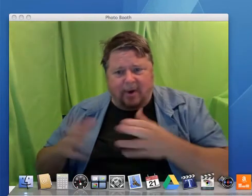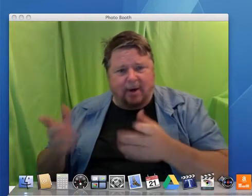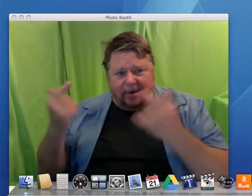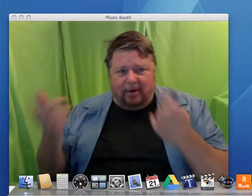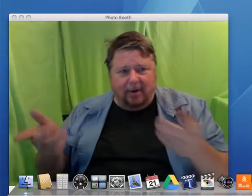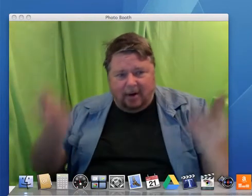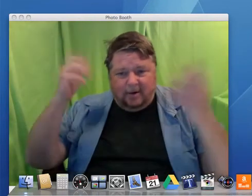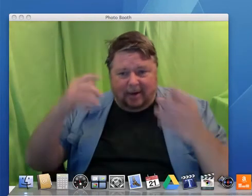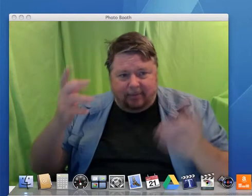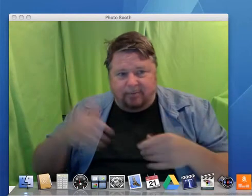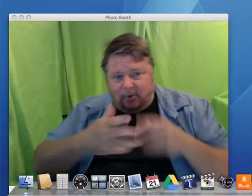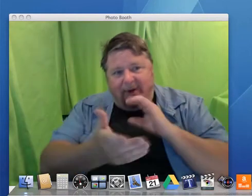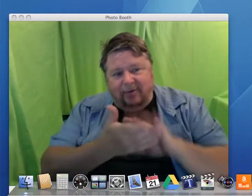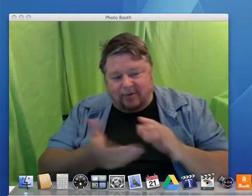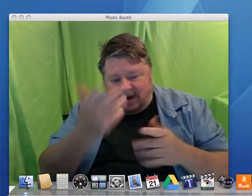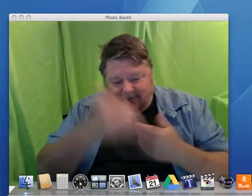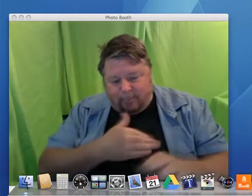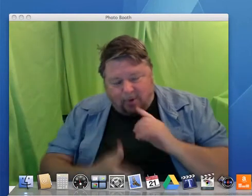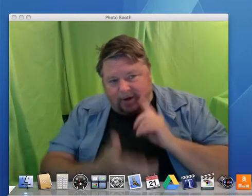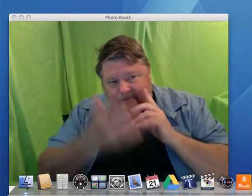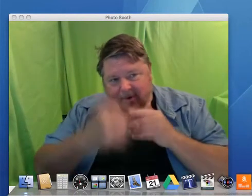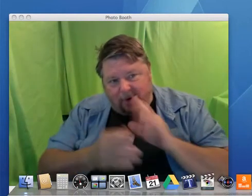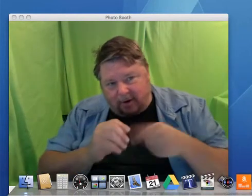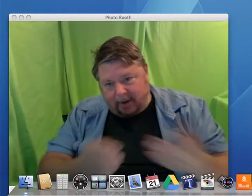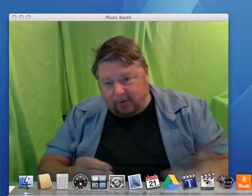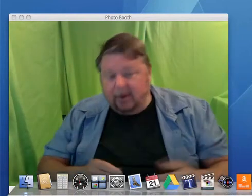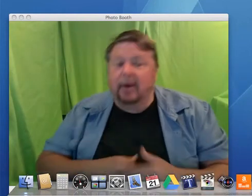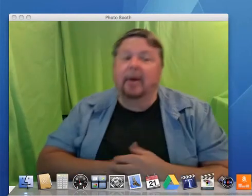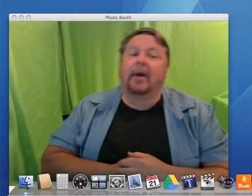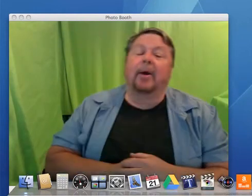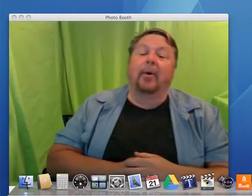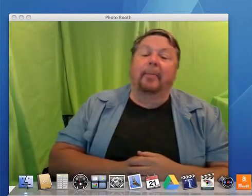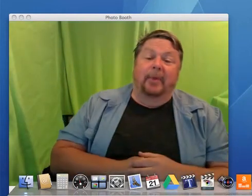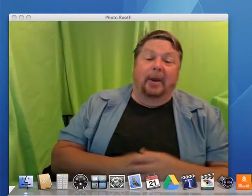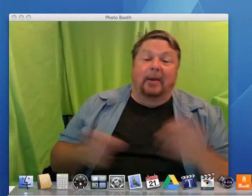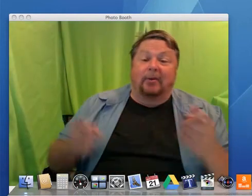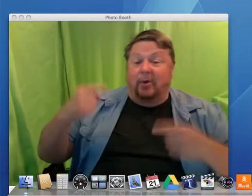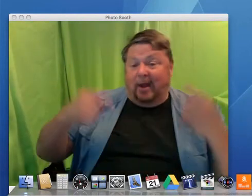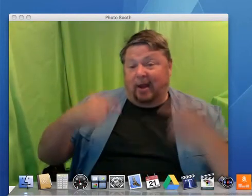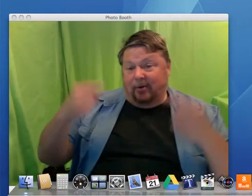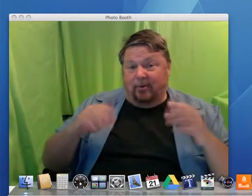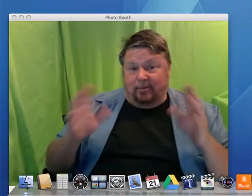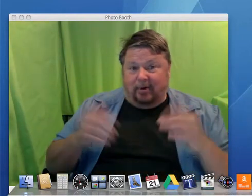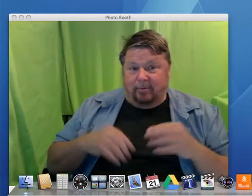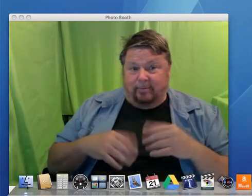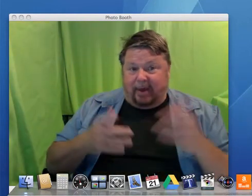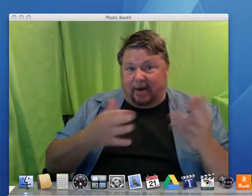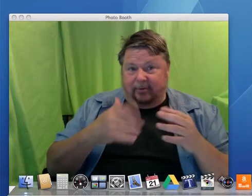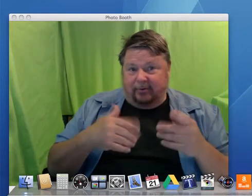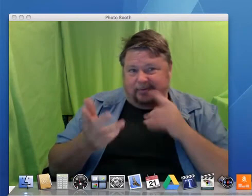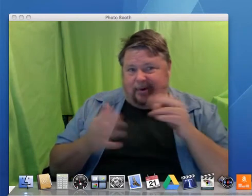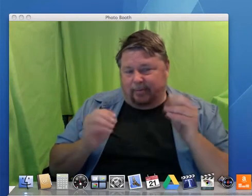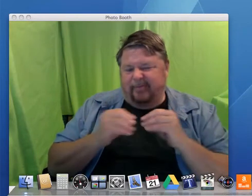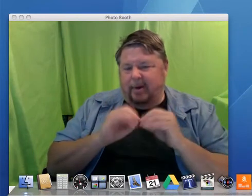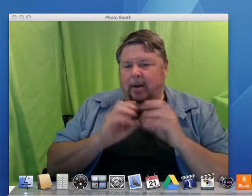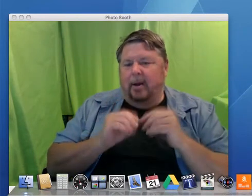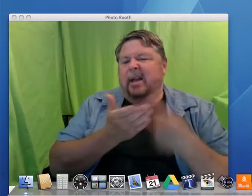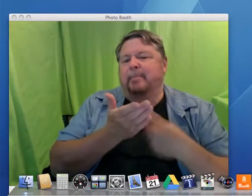way. Your wife's not even born deaf. What are you talking about? Okay. So they had their own little battles.